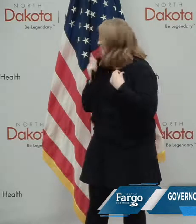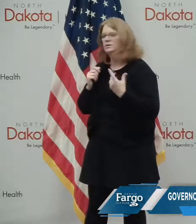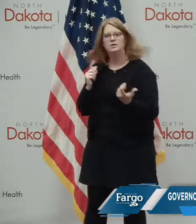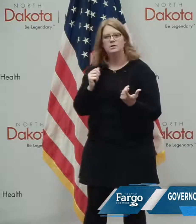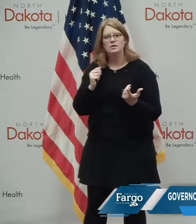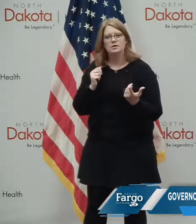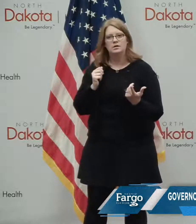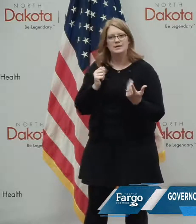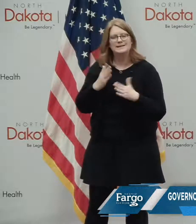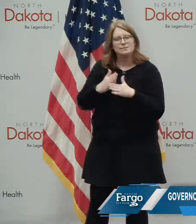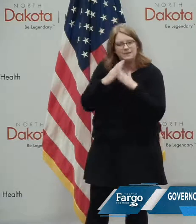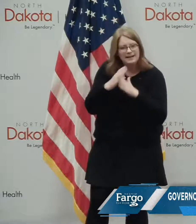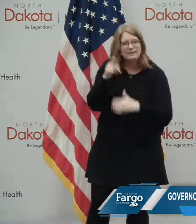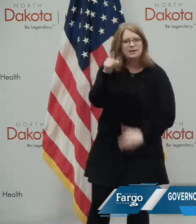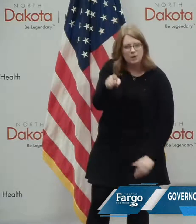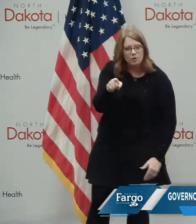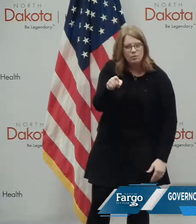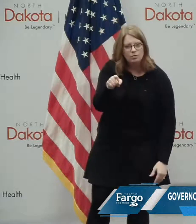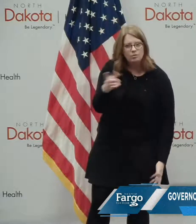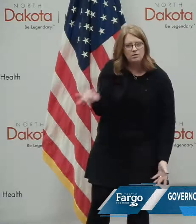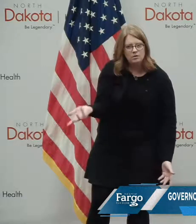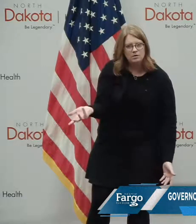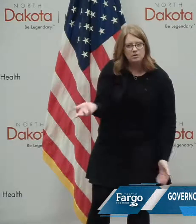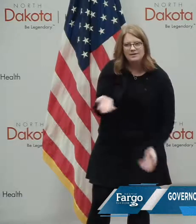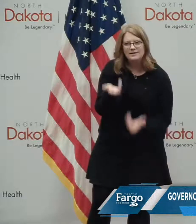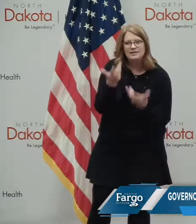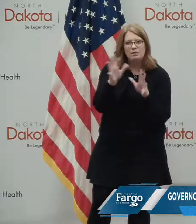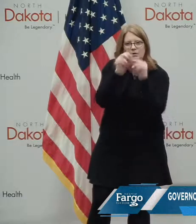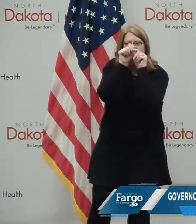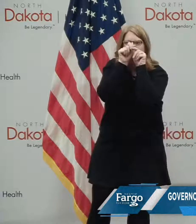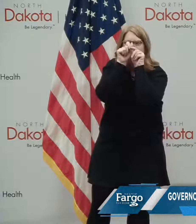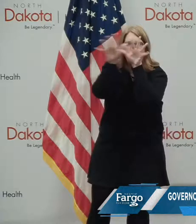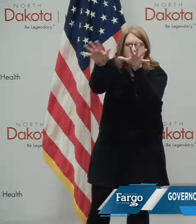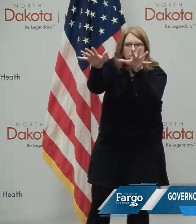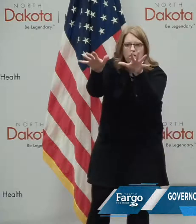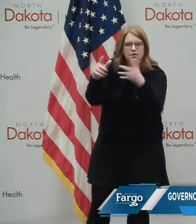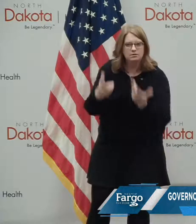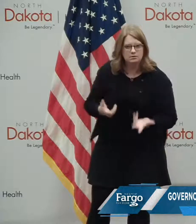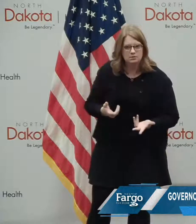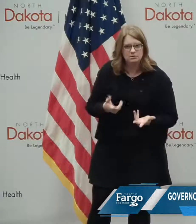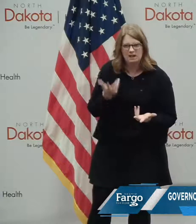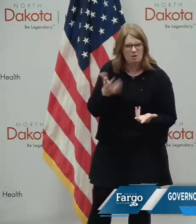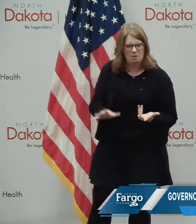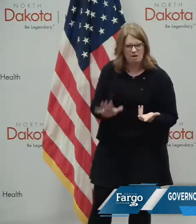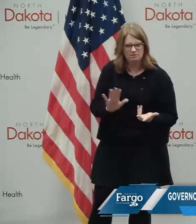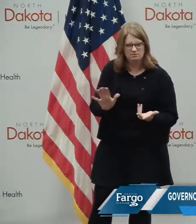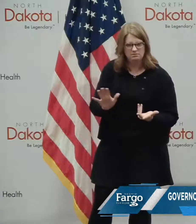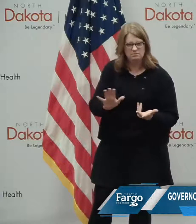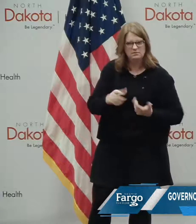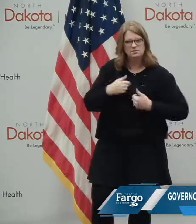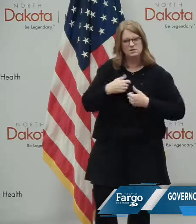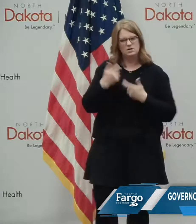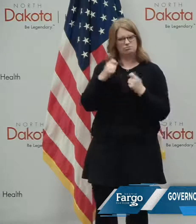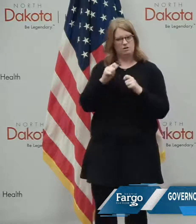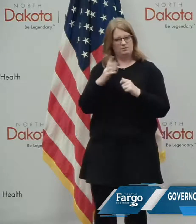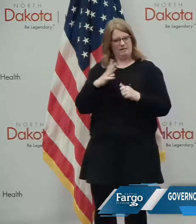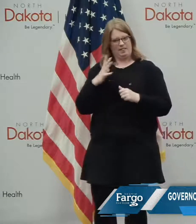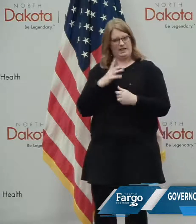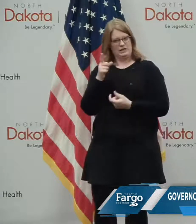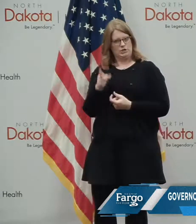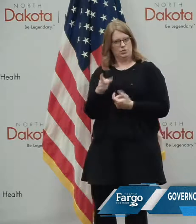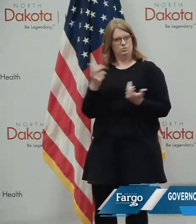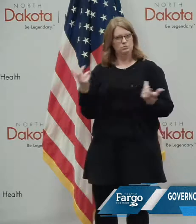protect what just came out of their nose or mouth from their cough or their sneeze from going on you. That would be, common courtesy that we